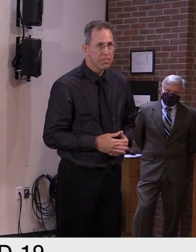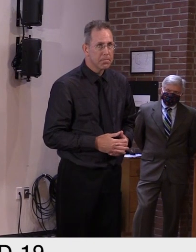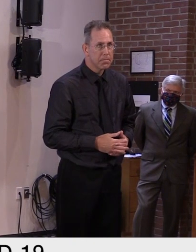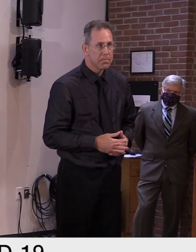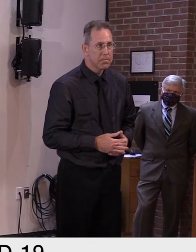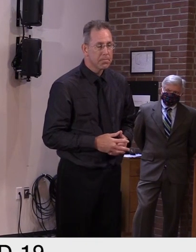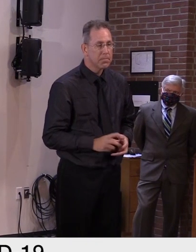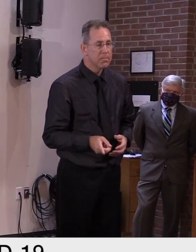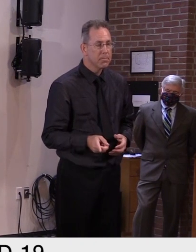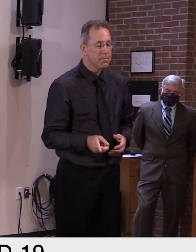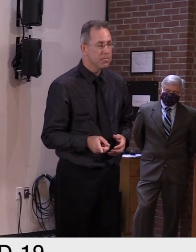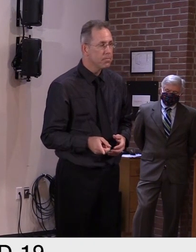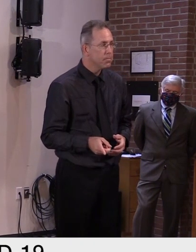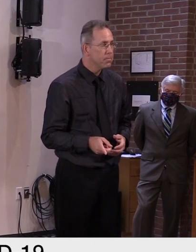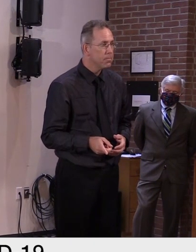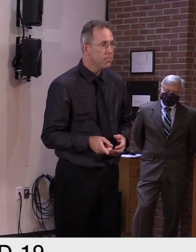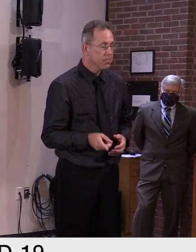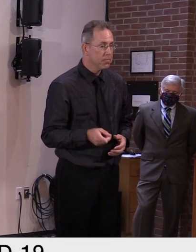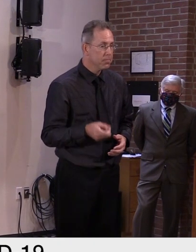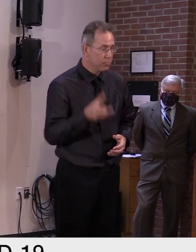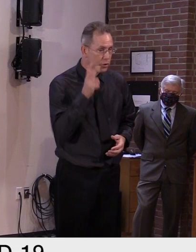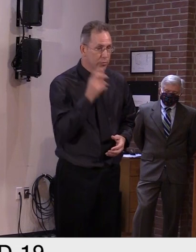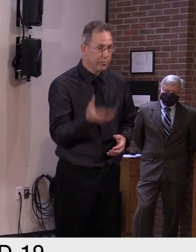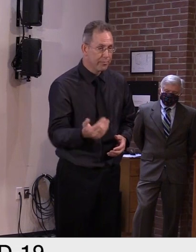Hi, can you hear me? We can.